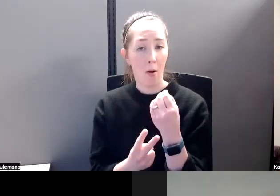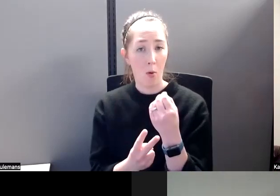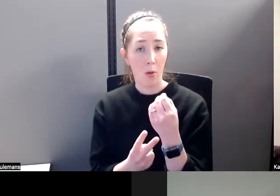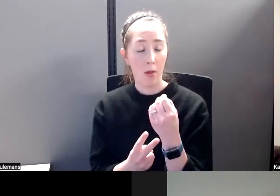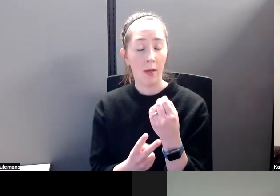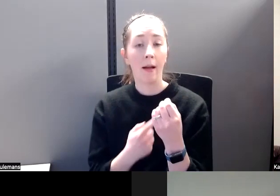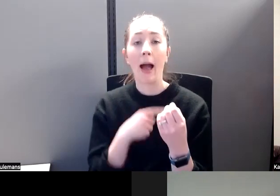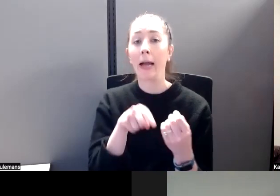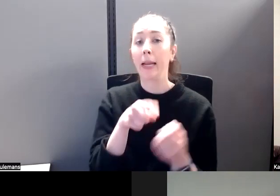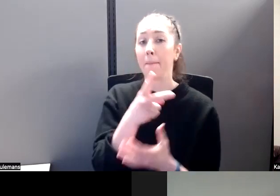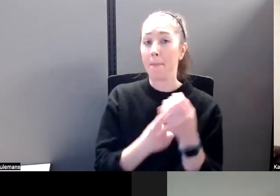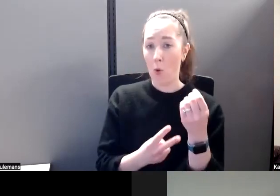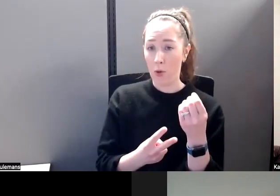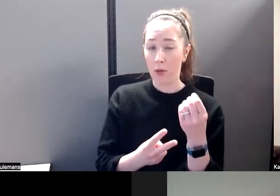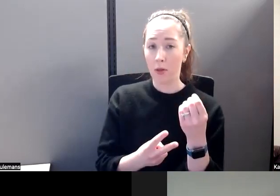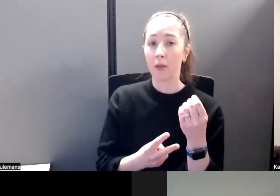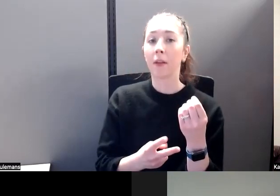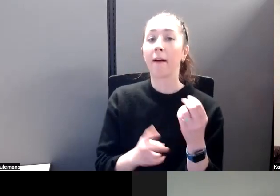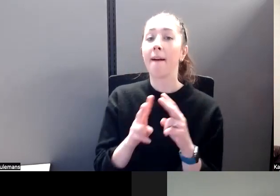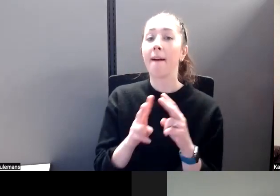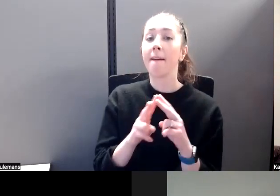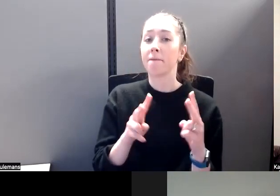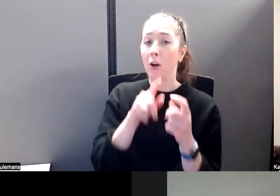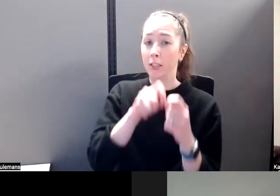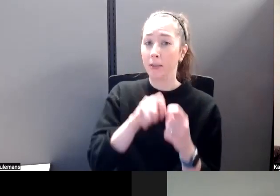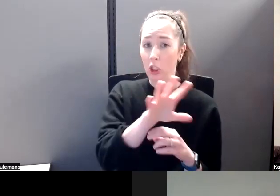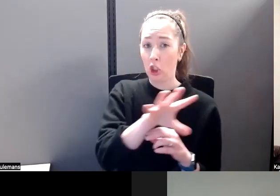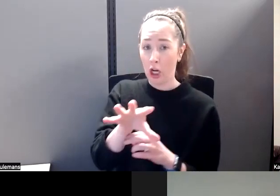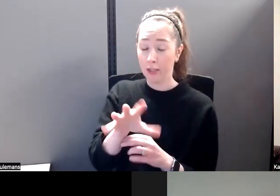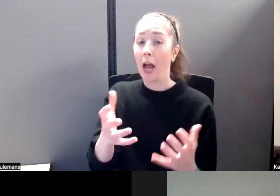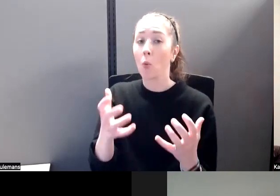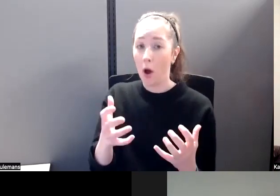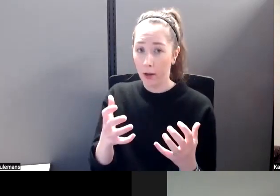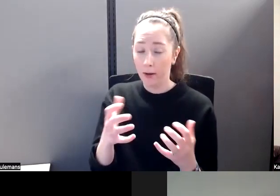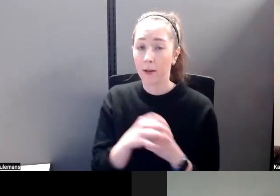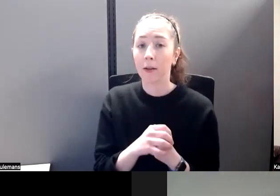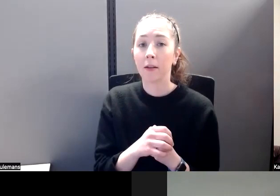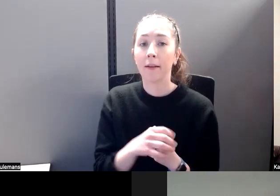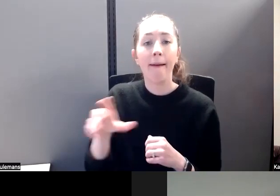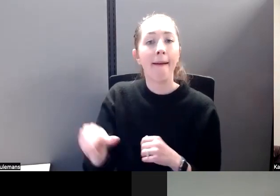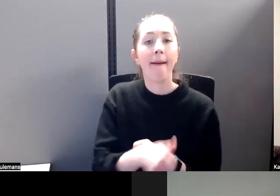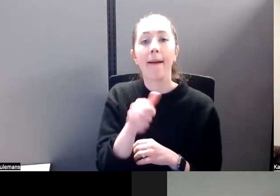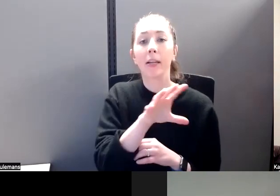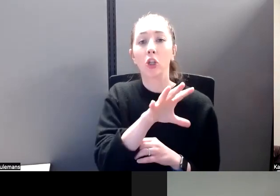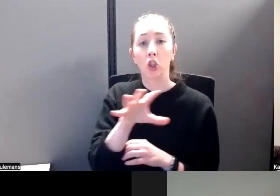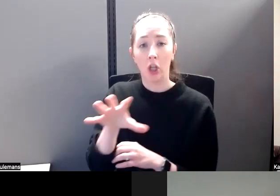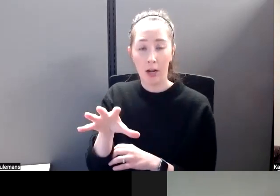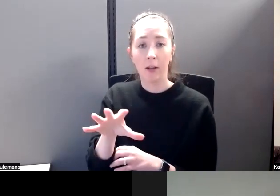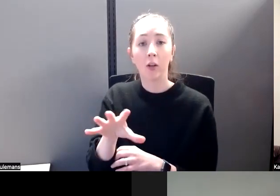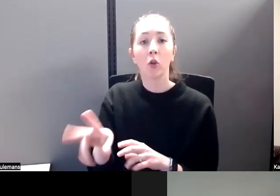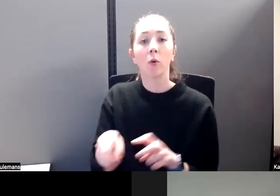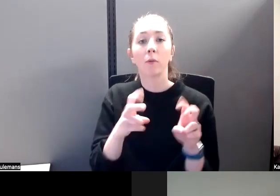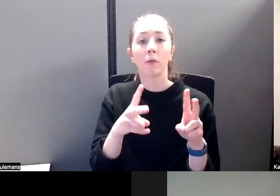I need both. So I had very specific shots that I really wanted. Any shot you put in a film